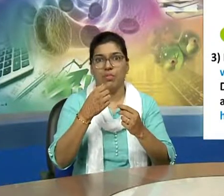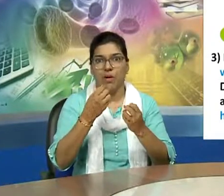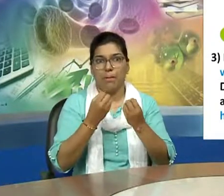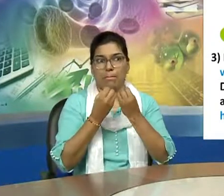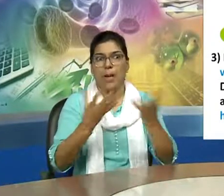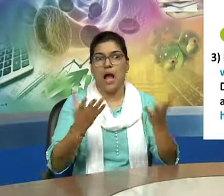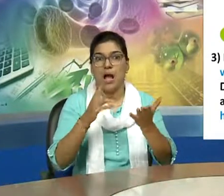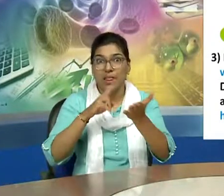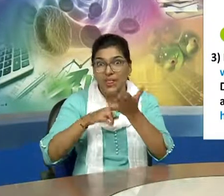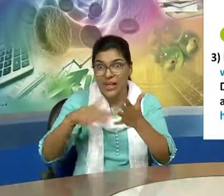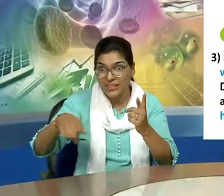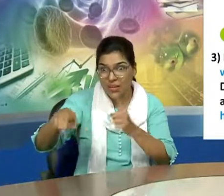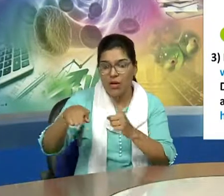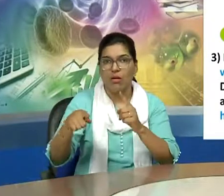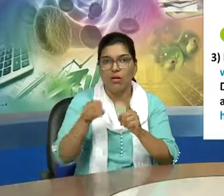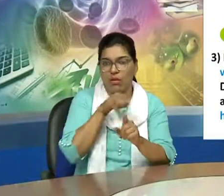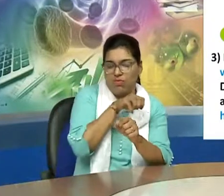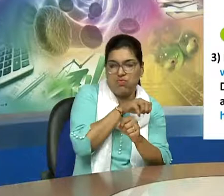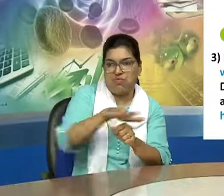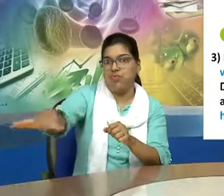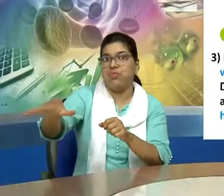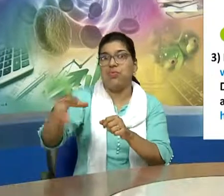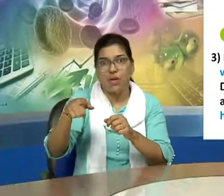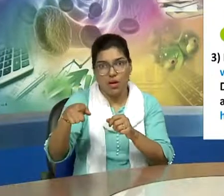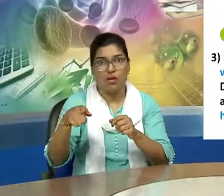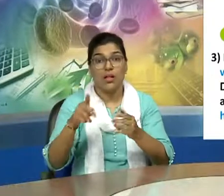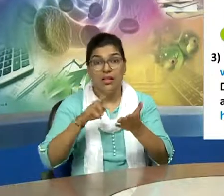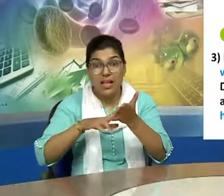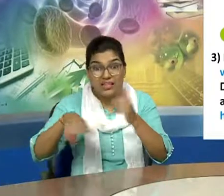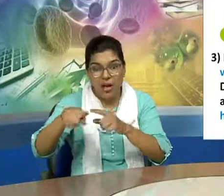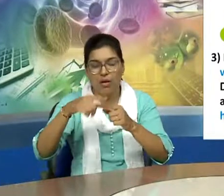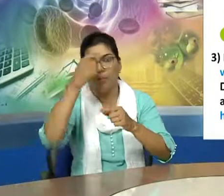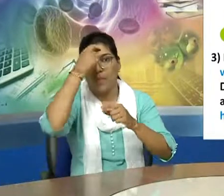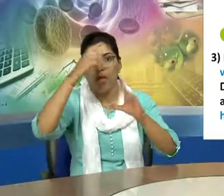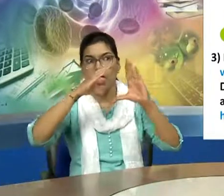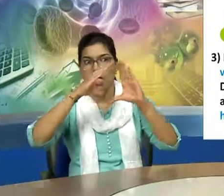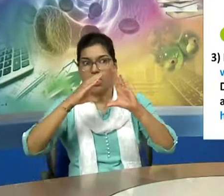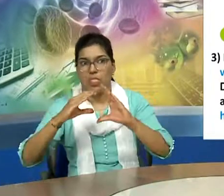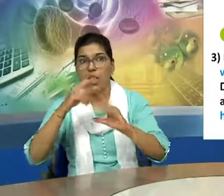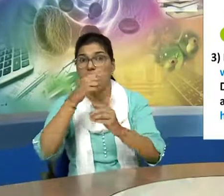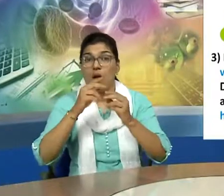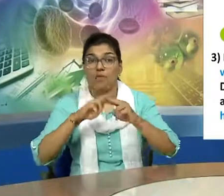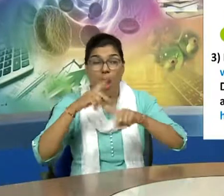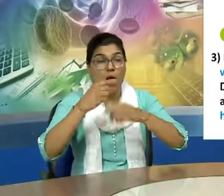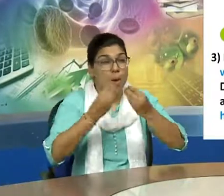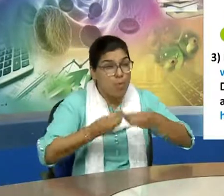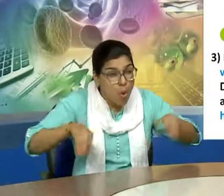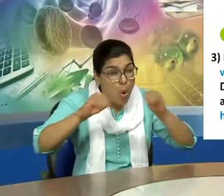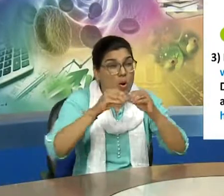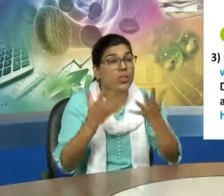the environment, and it poses a hazard to human